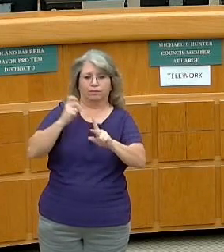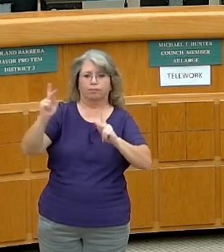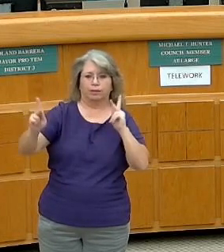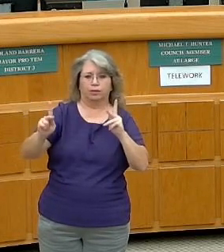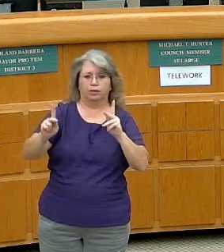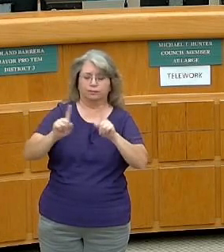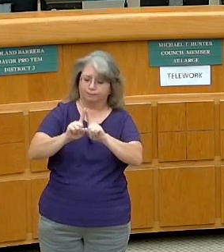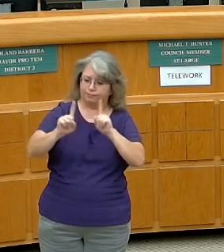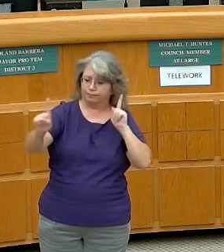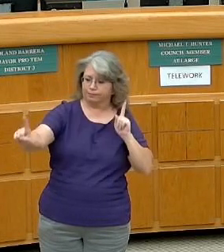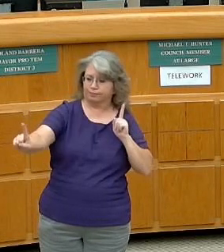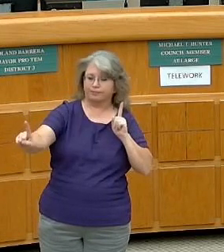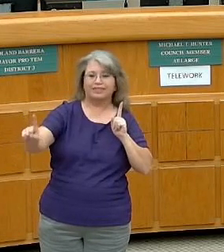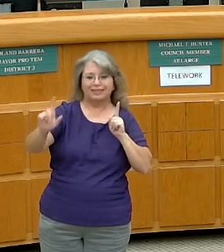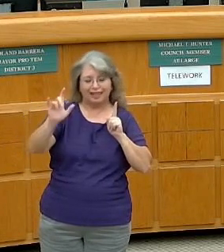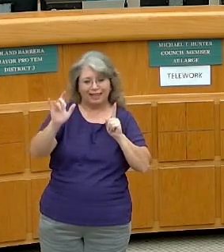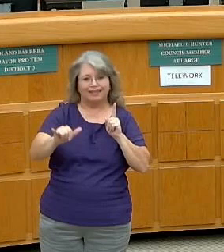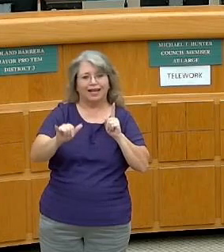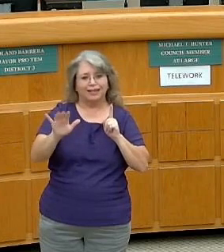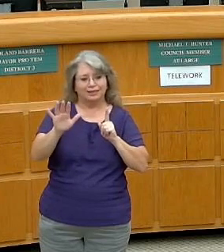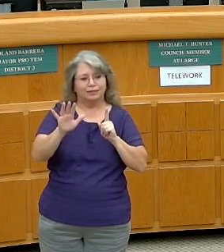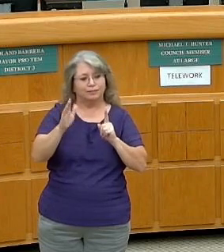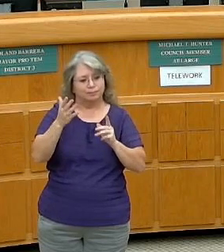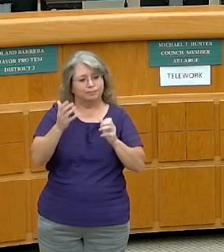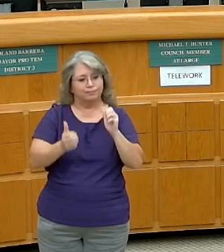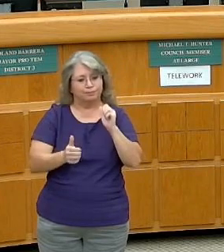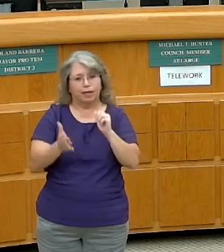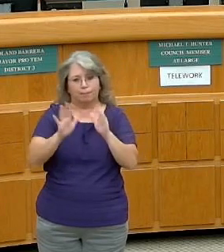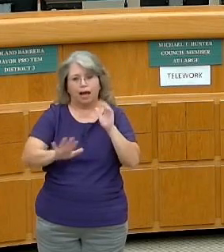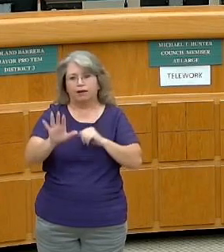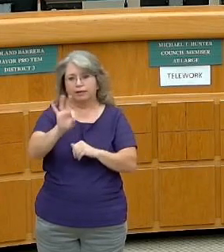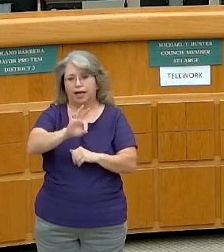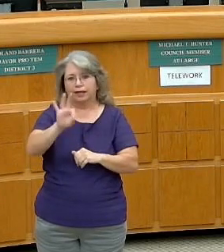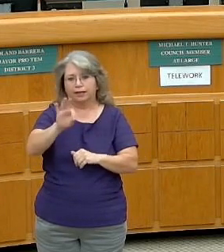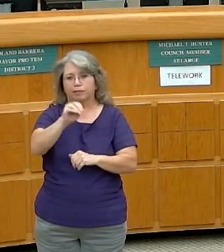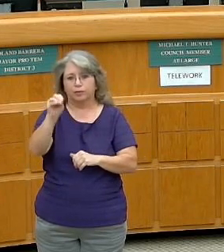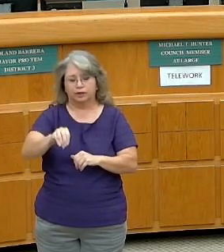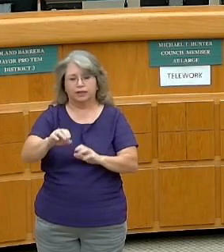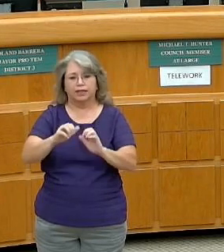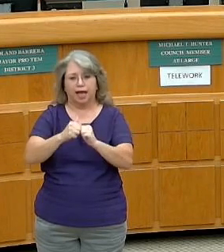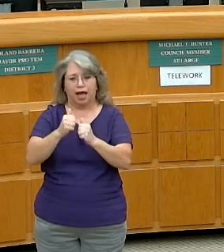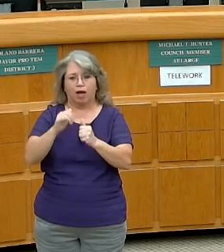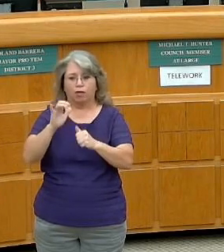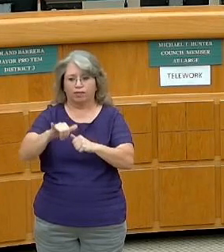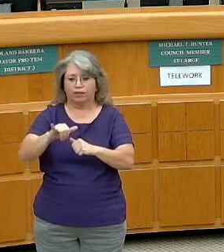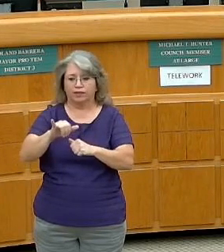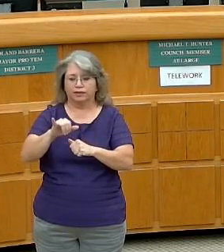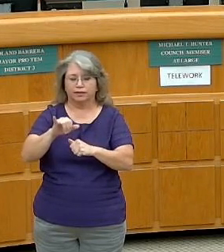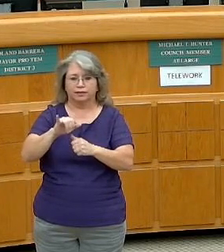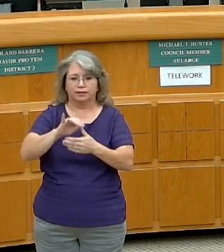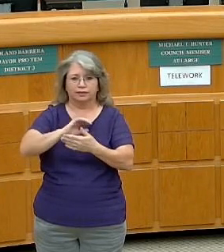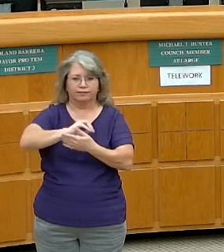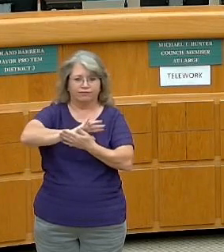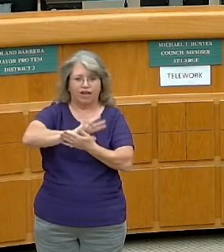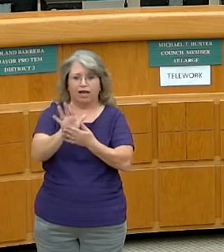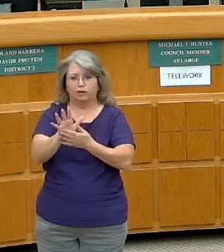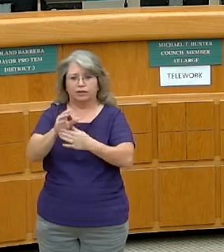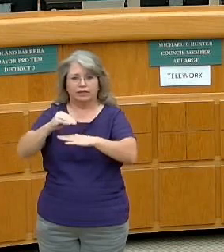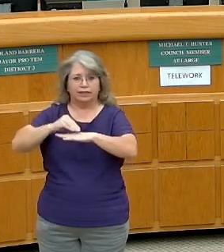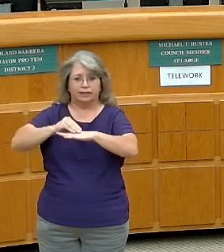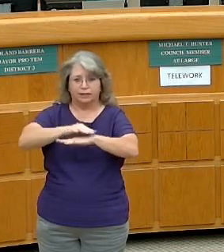is probably the 99% of the way this is spread. And so the more we're aggressive up